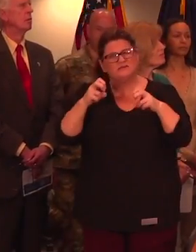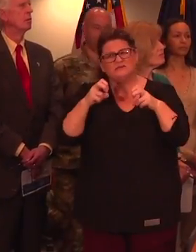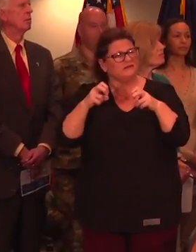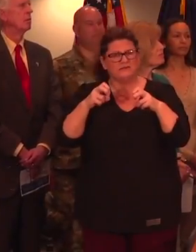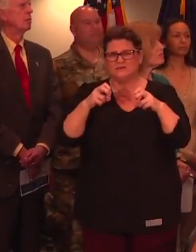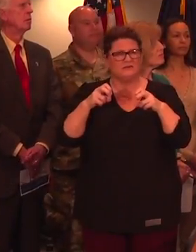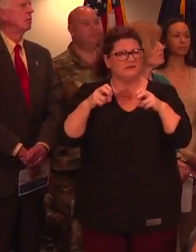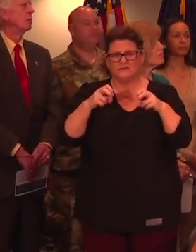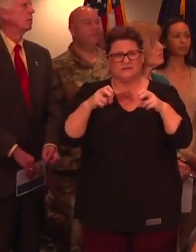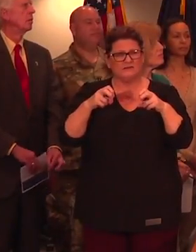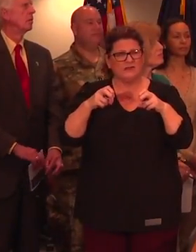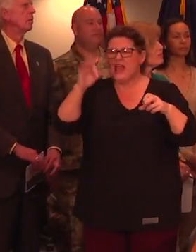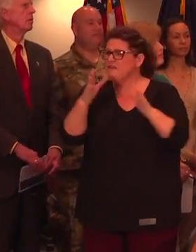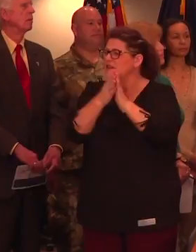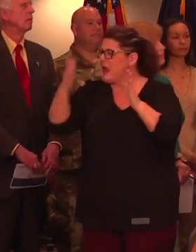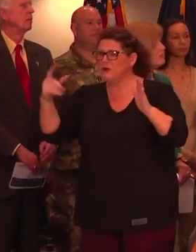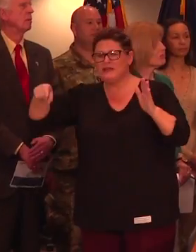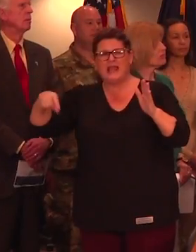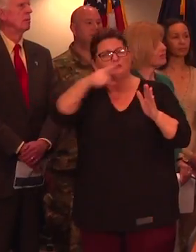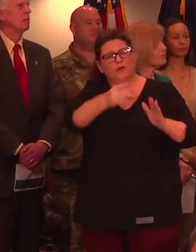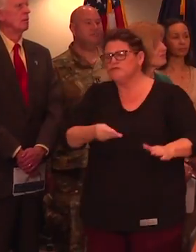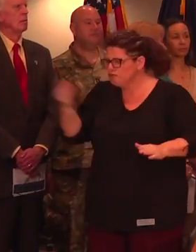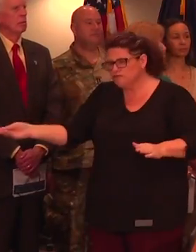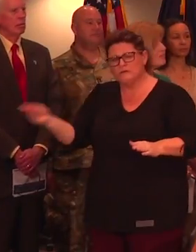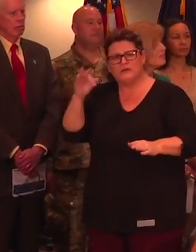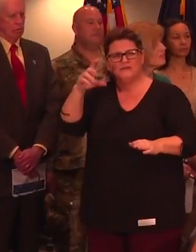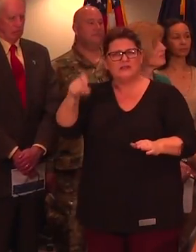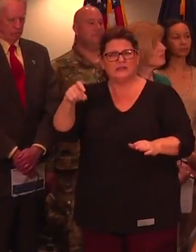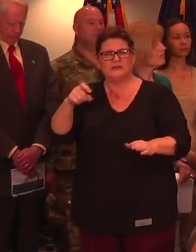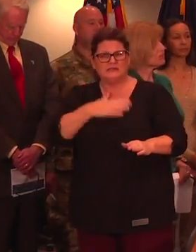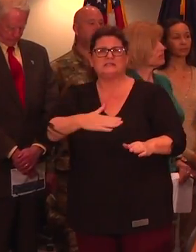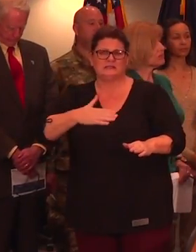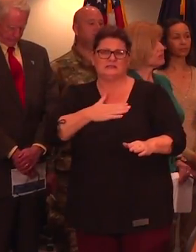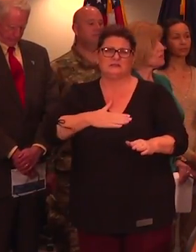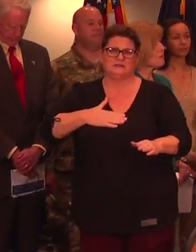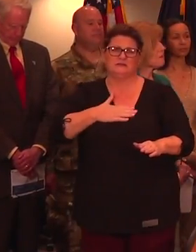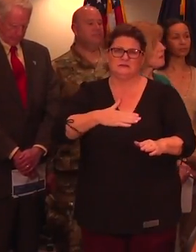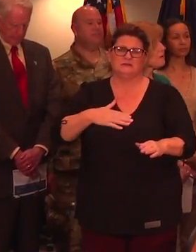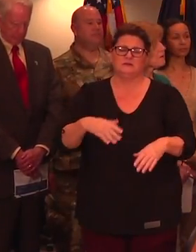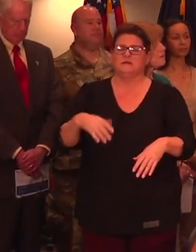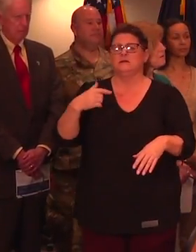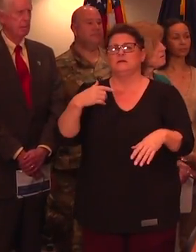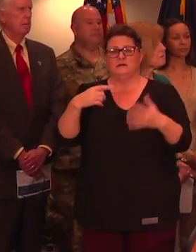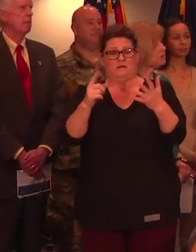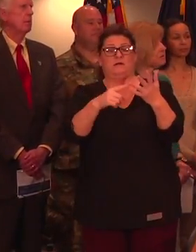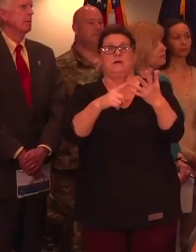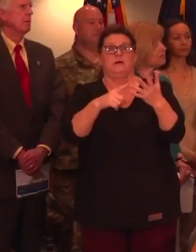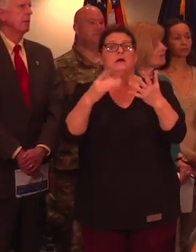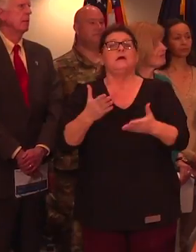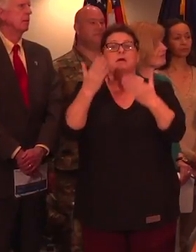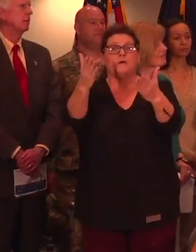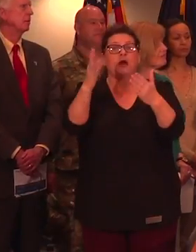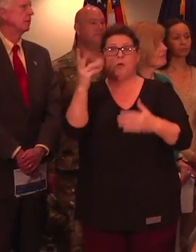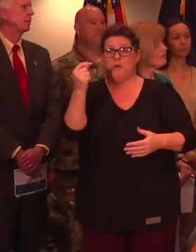supplies. Let your neighbors have access to them as well. I also would like to recommend, as they've done in some places,